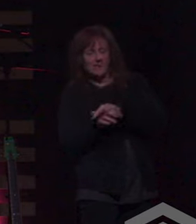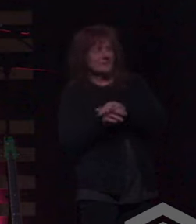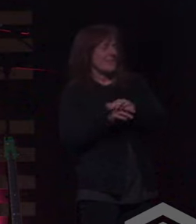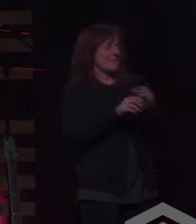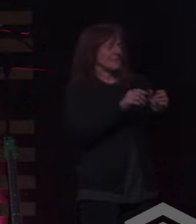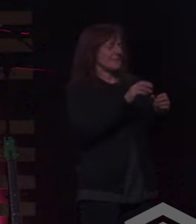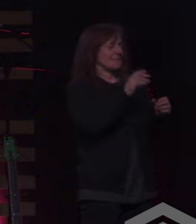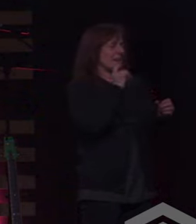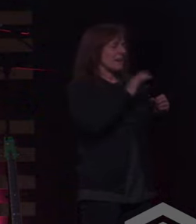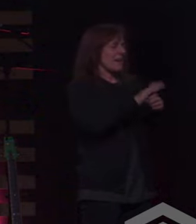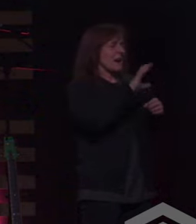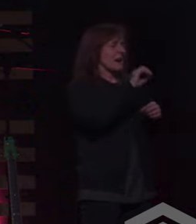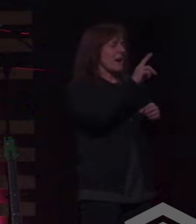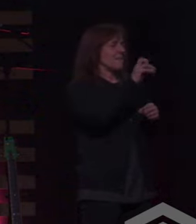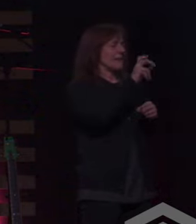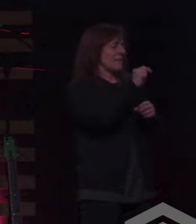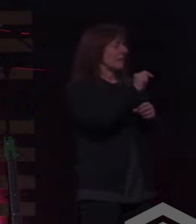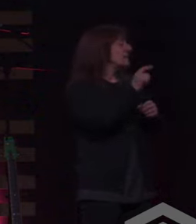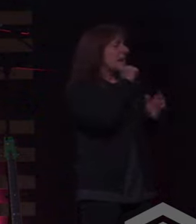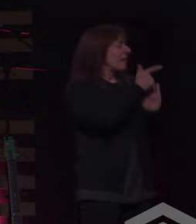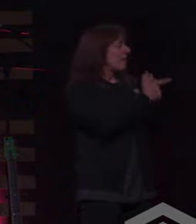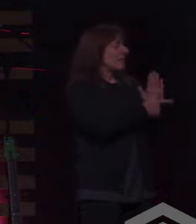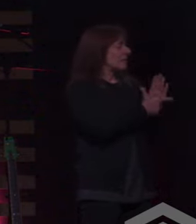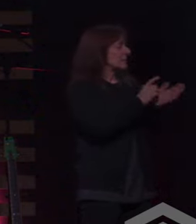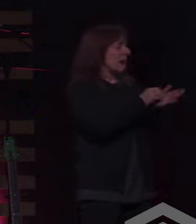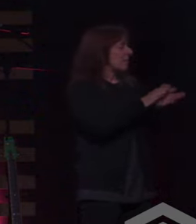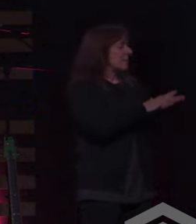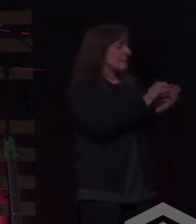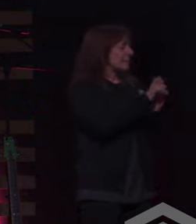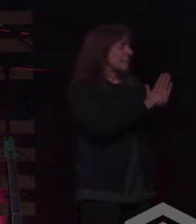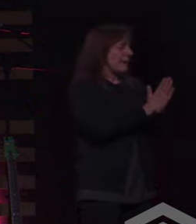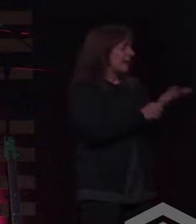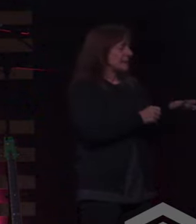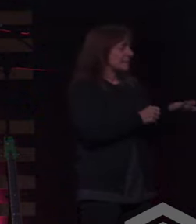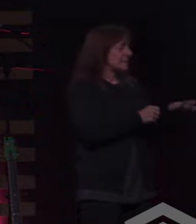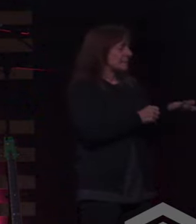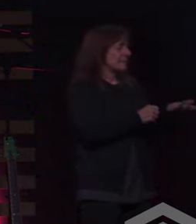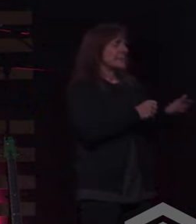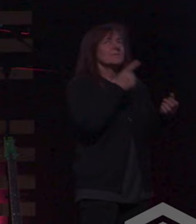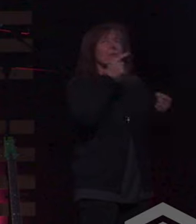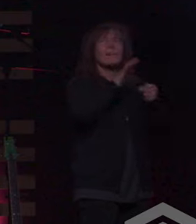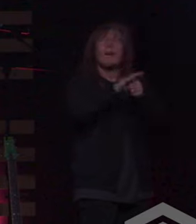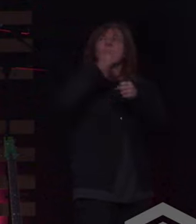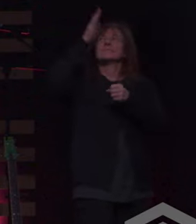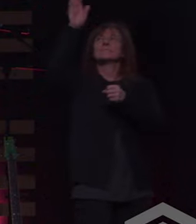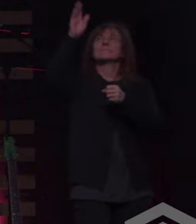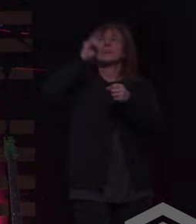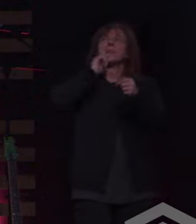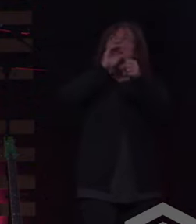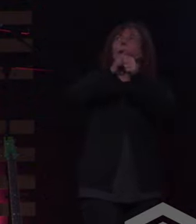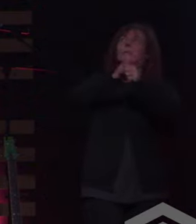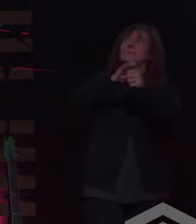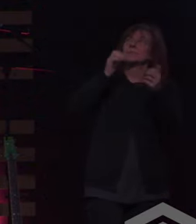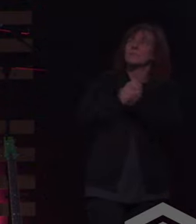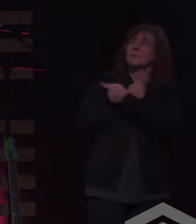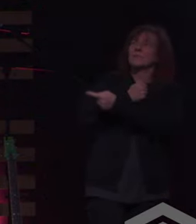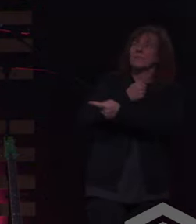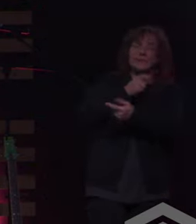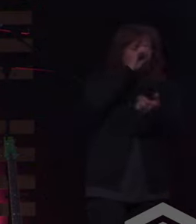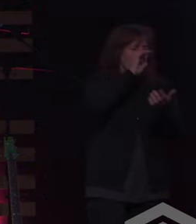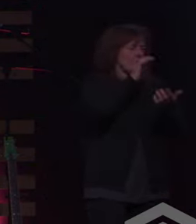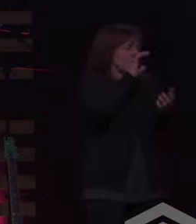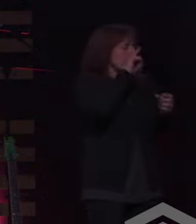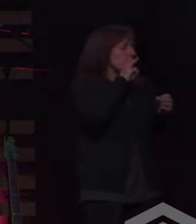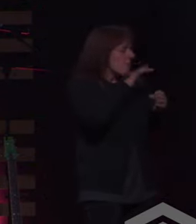covenant. This is not a legal document for the state that we can go get. I'm entering into a God-given covenant